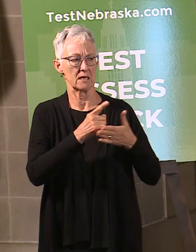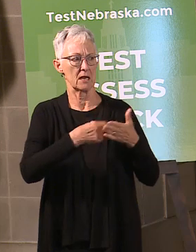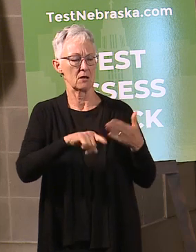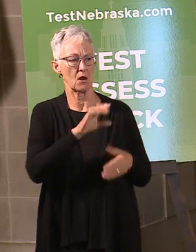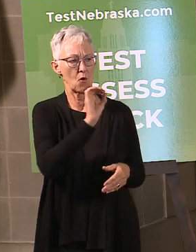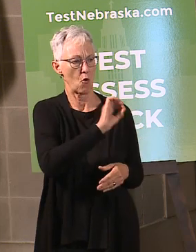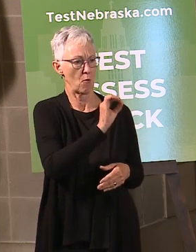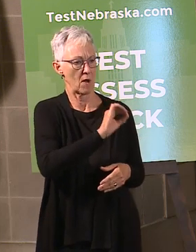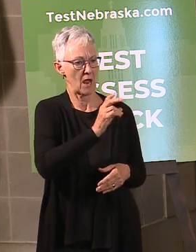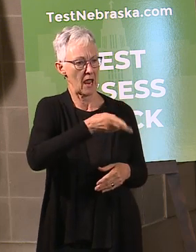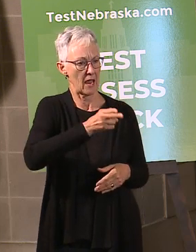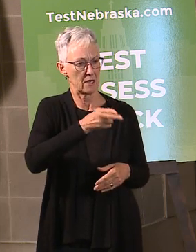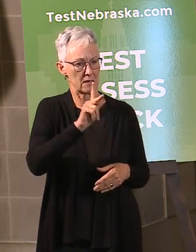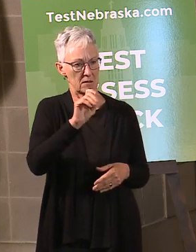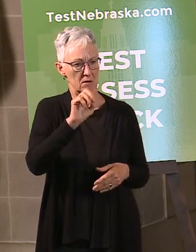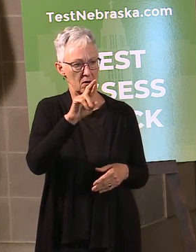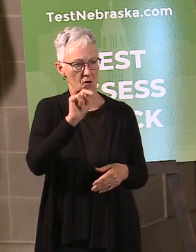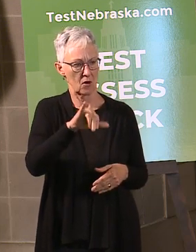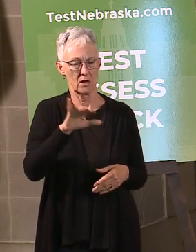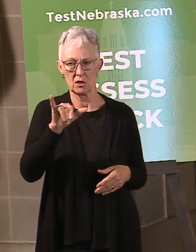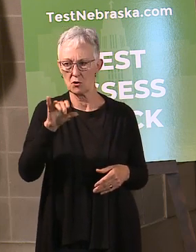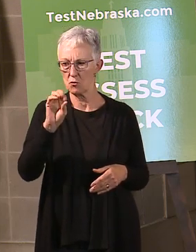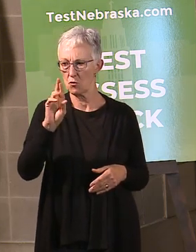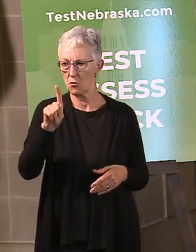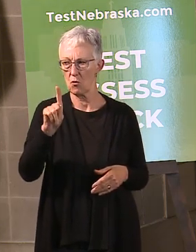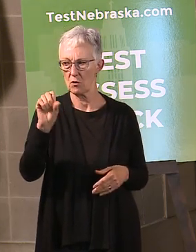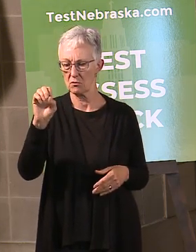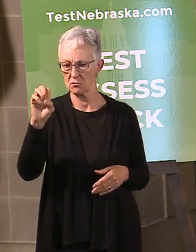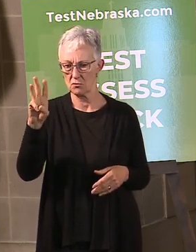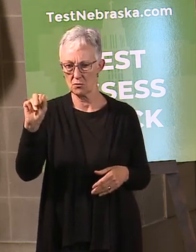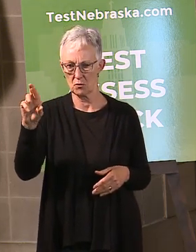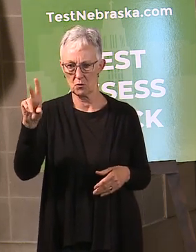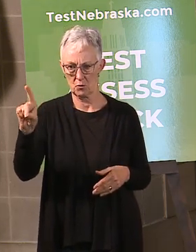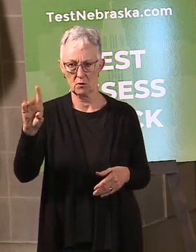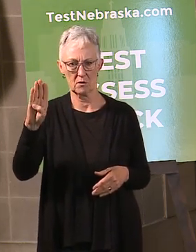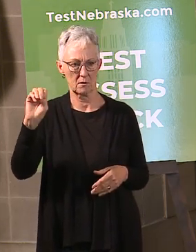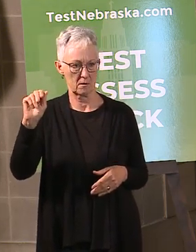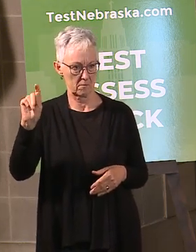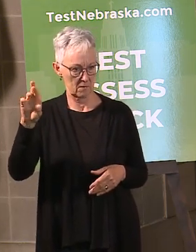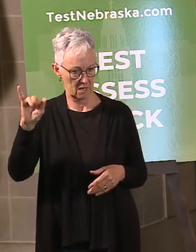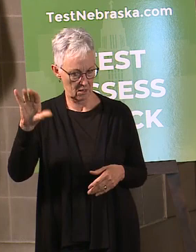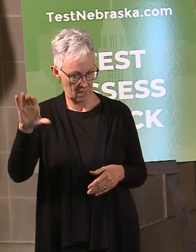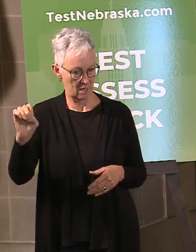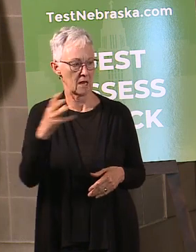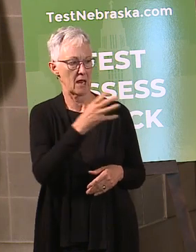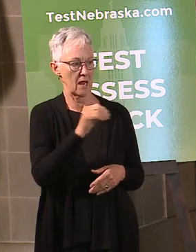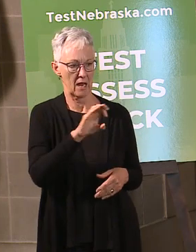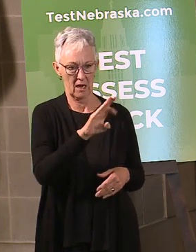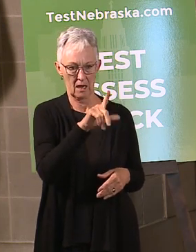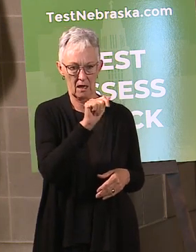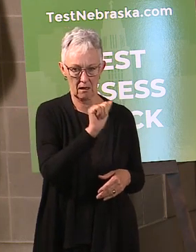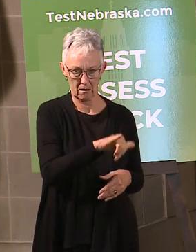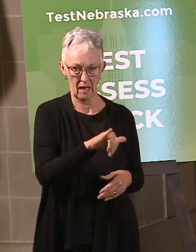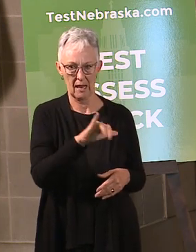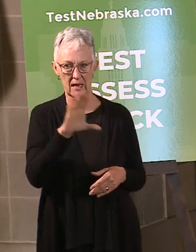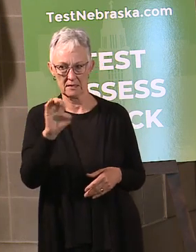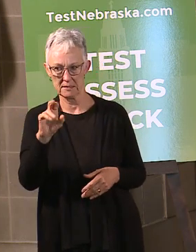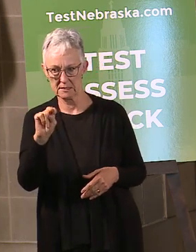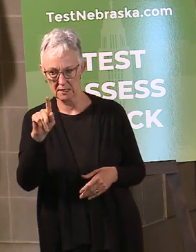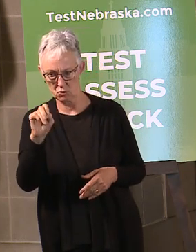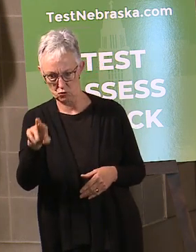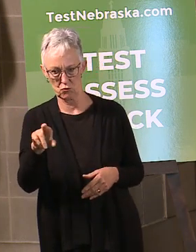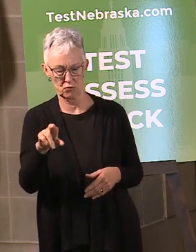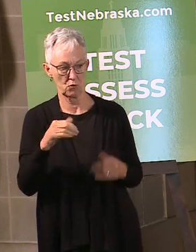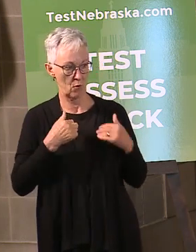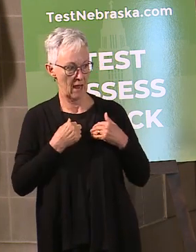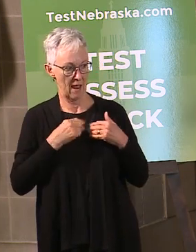Kearney, York, Seward, Beatrice, and then we've added on Clay Center for next week as well. So we've got another place for Test Nebraska, so please sign